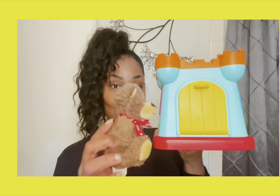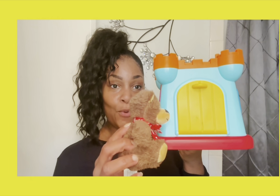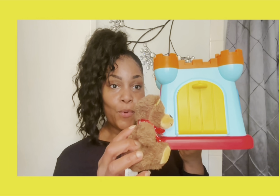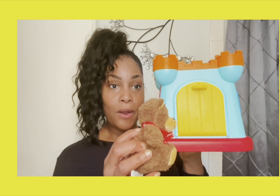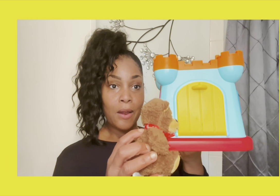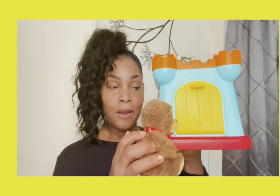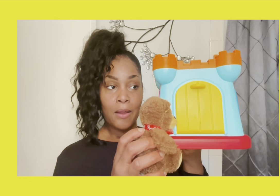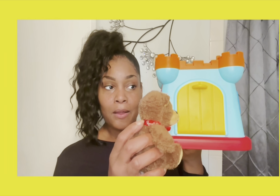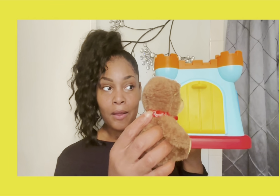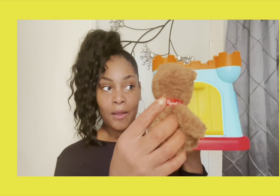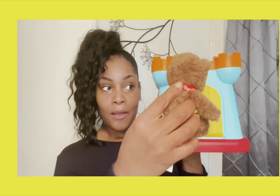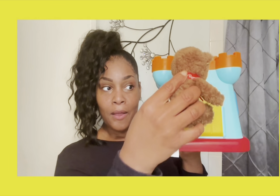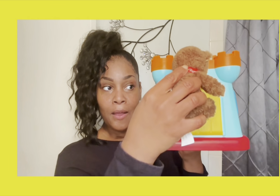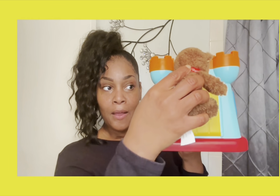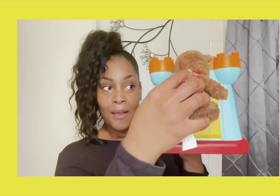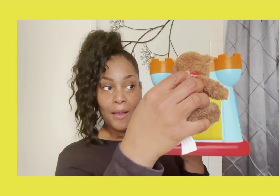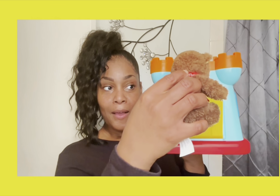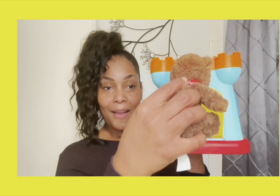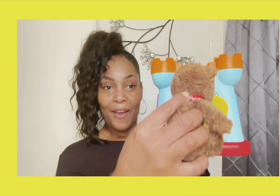Open the door.